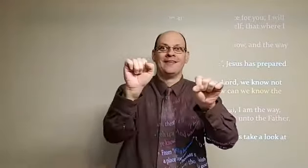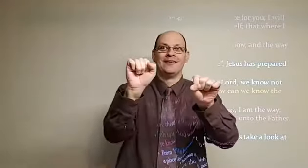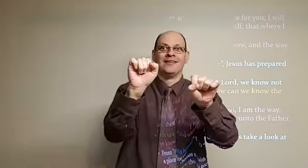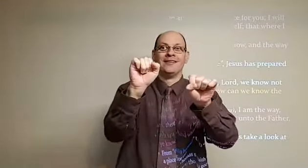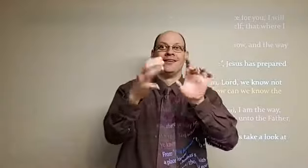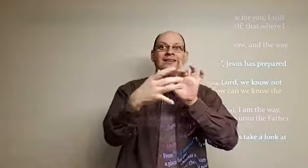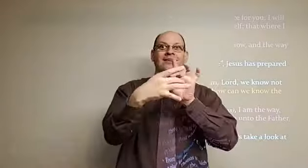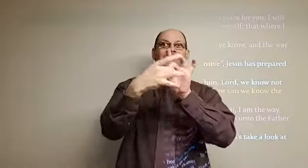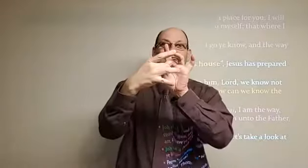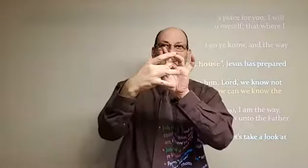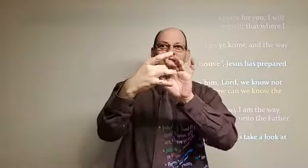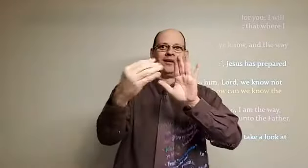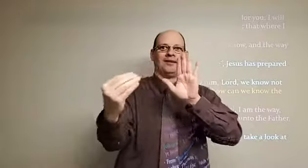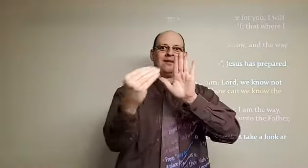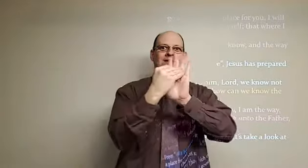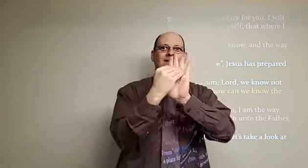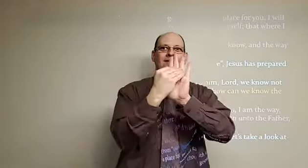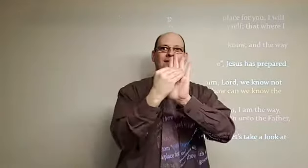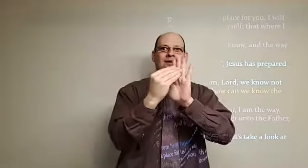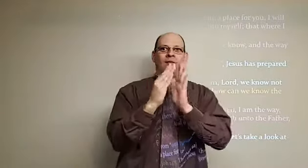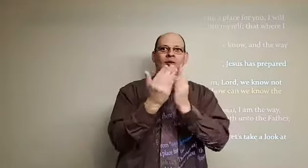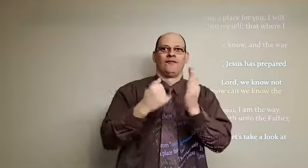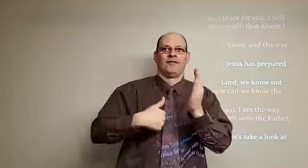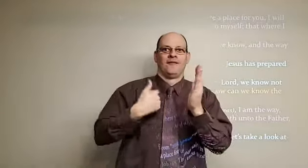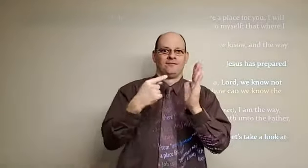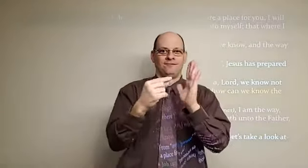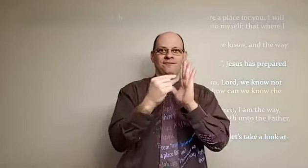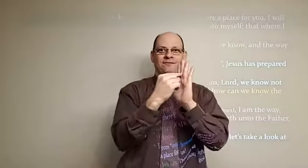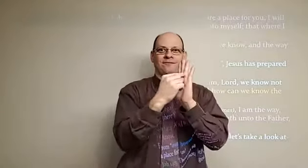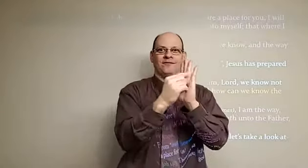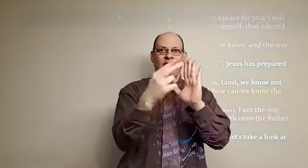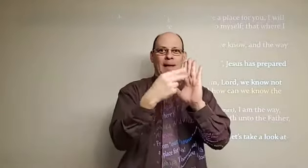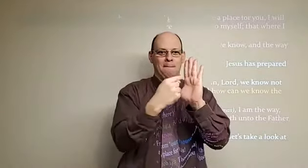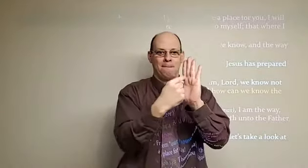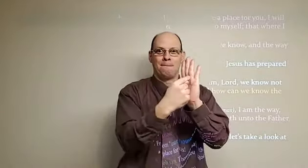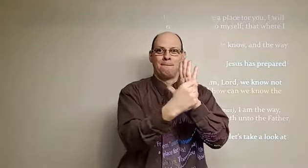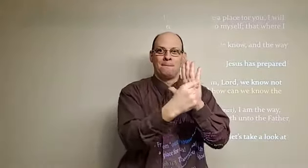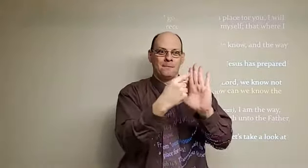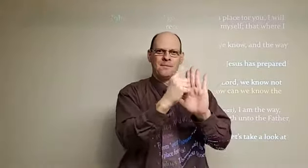you know the salvation you're connected and your name is put down in the book of life